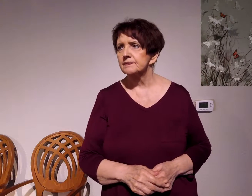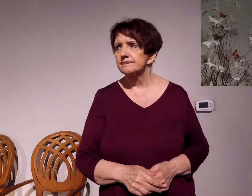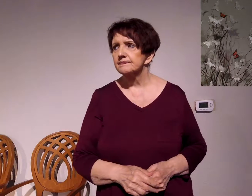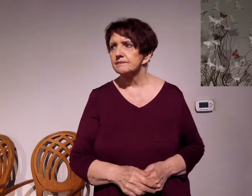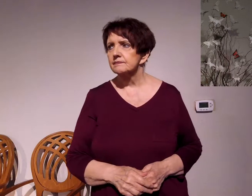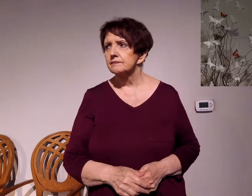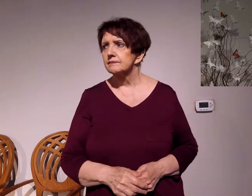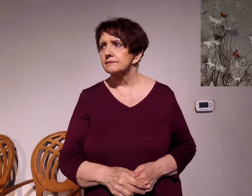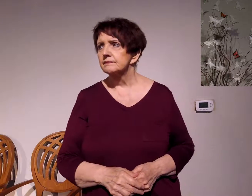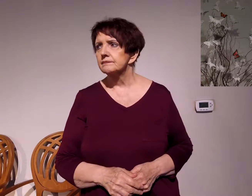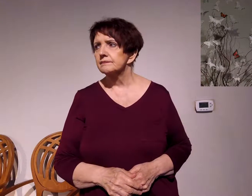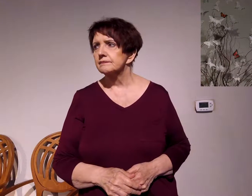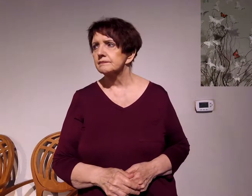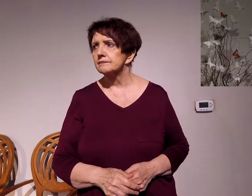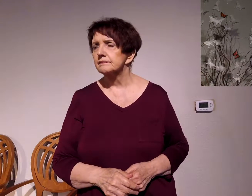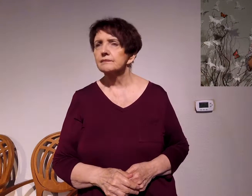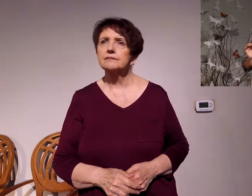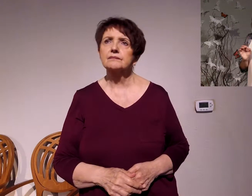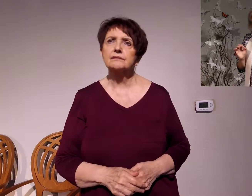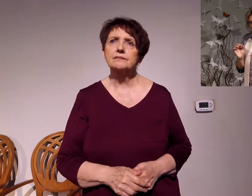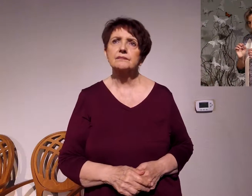Now there's